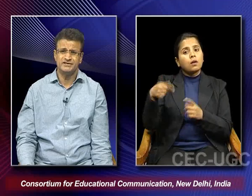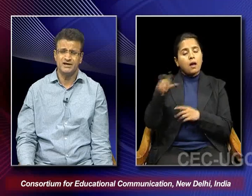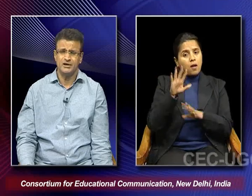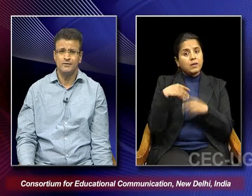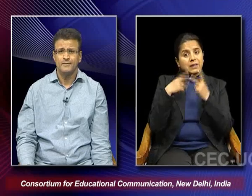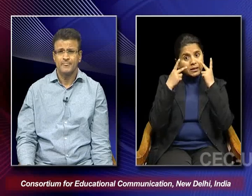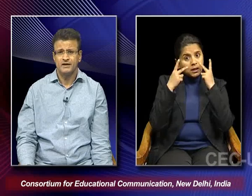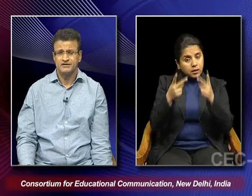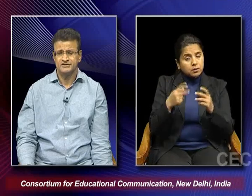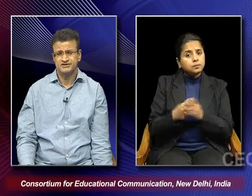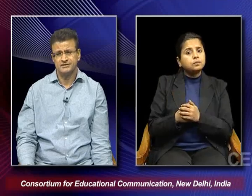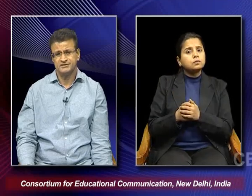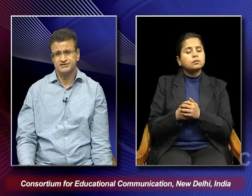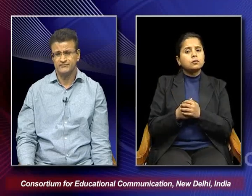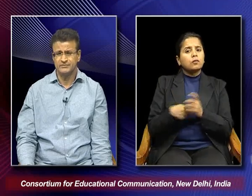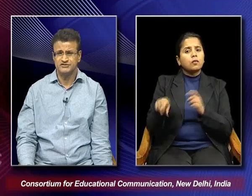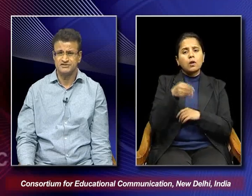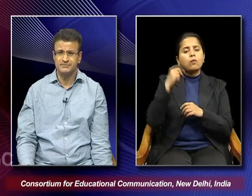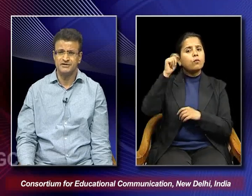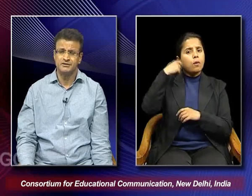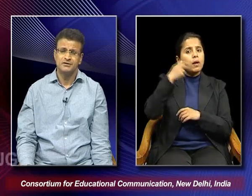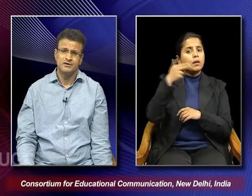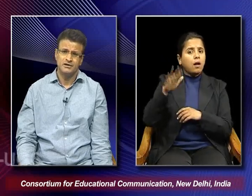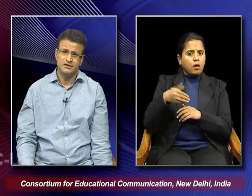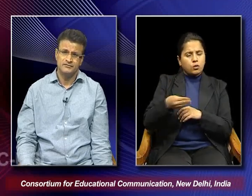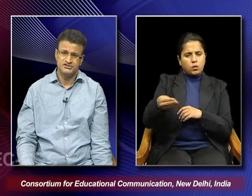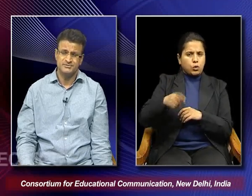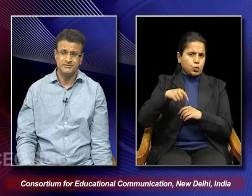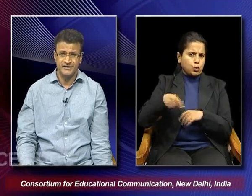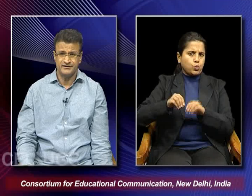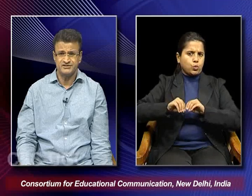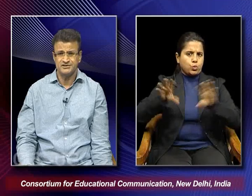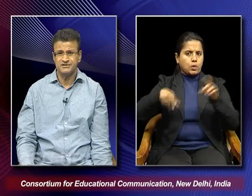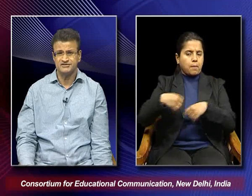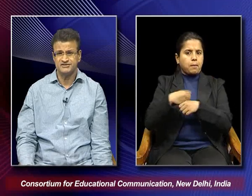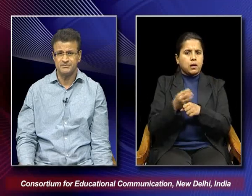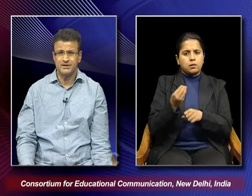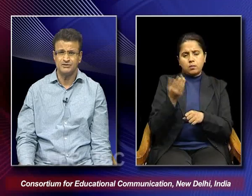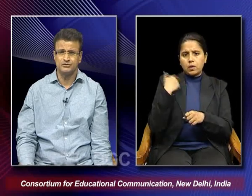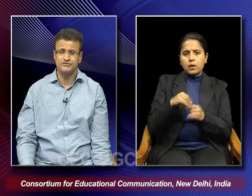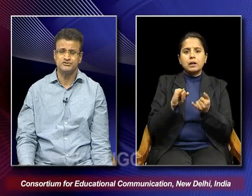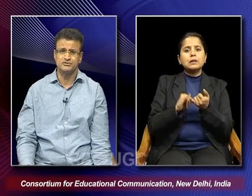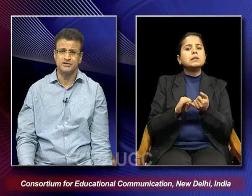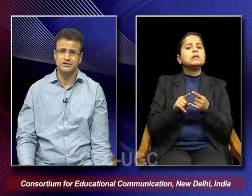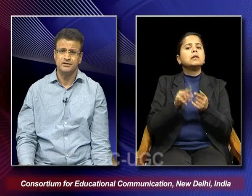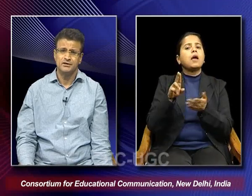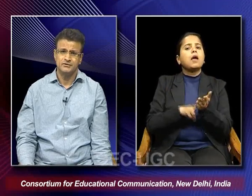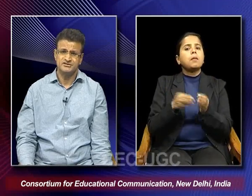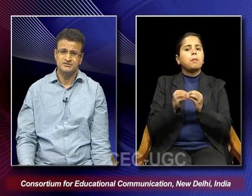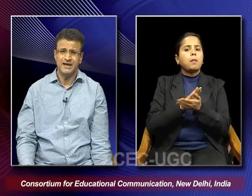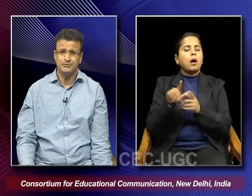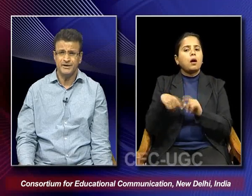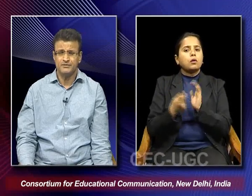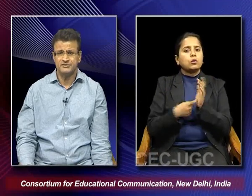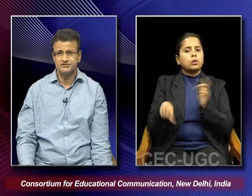that how there's a film which is coming, which is being made recently, which is Sam Bahadur, which is